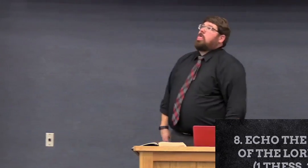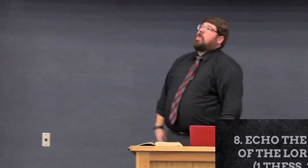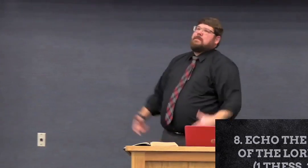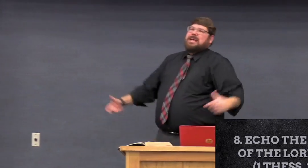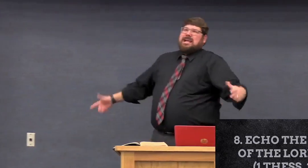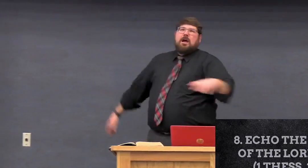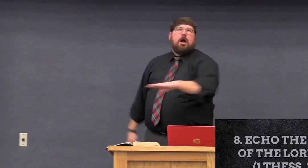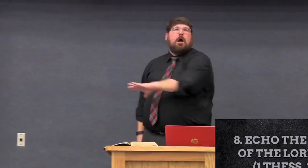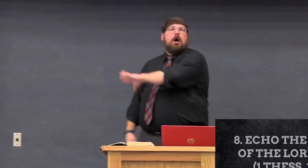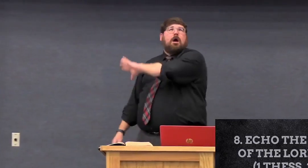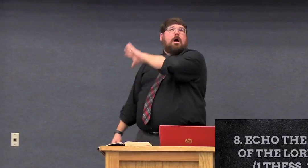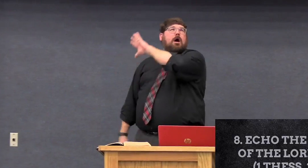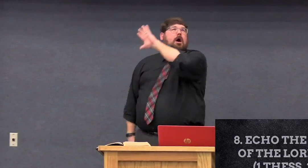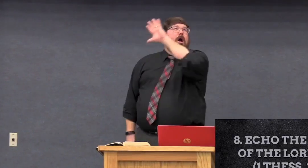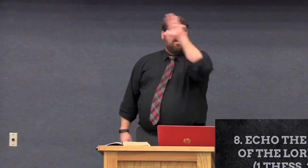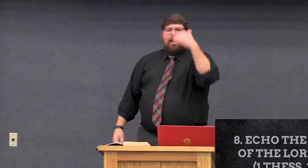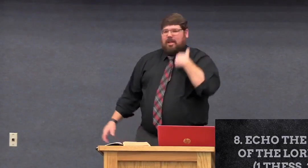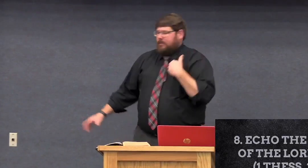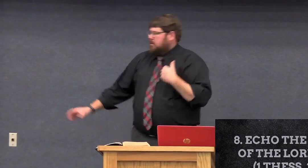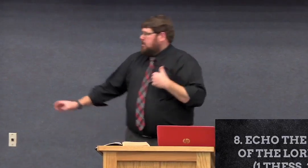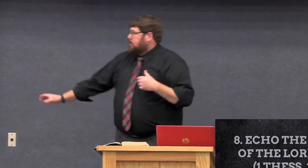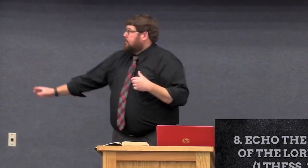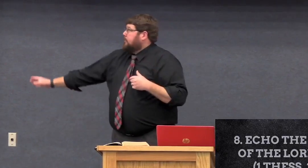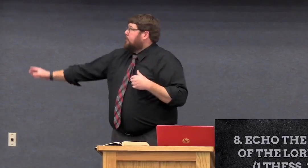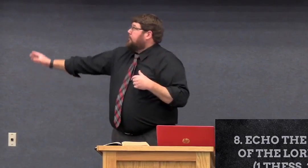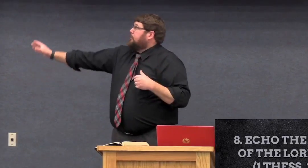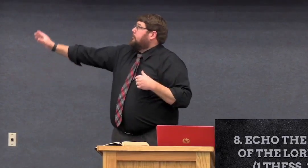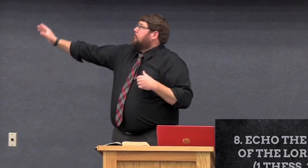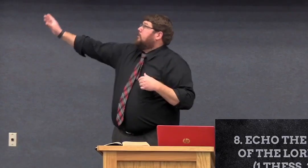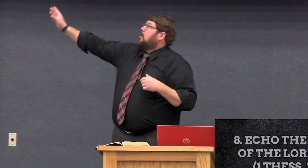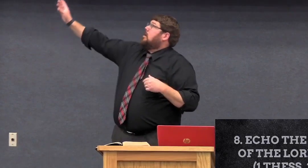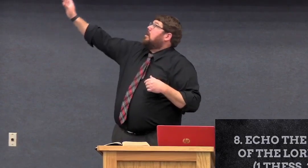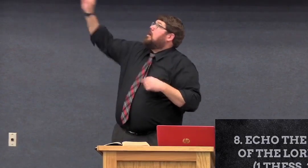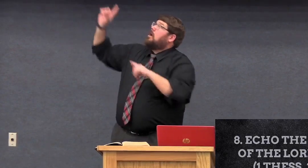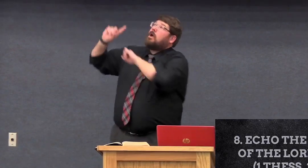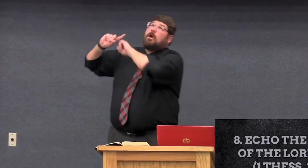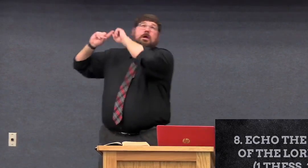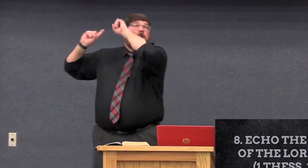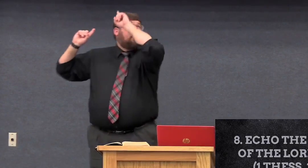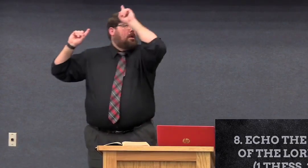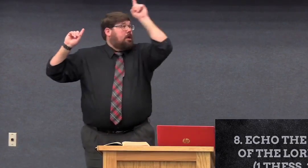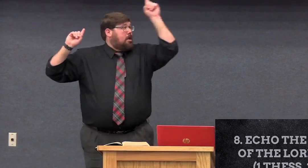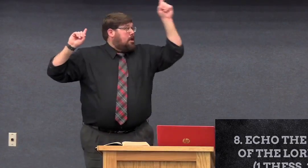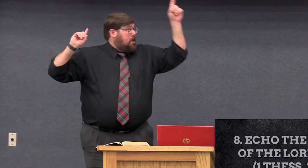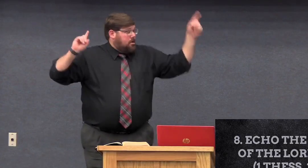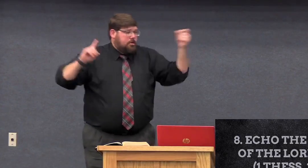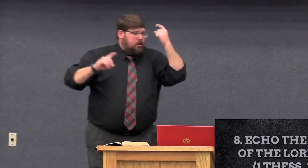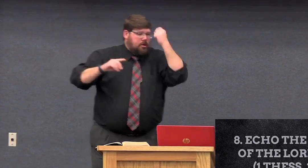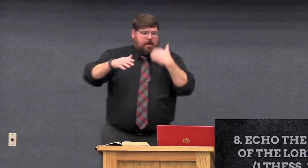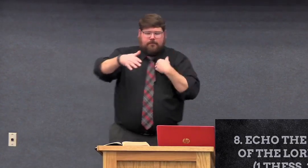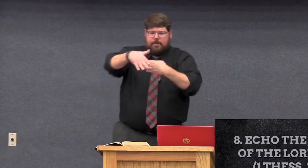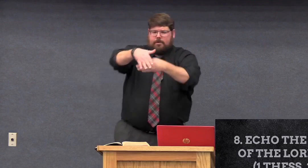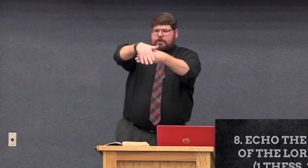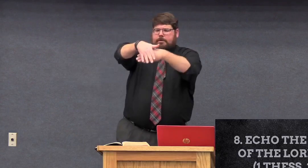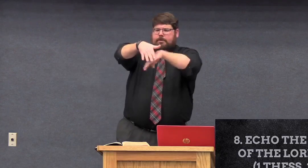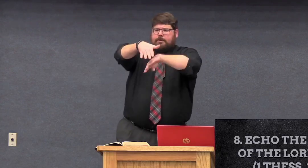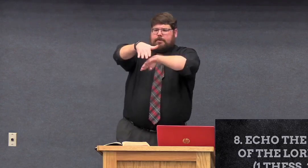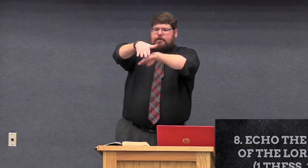we're like, wow, this is beautiful, looking at this huge museum with the big columns that stretched up into the sky and the archway.